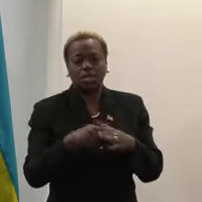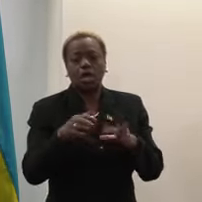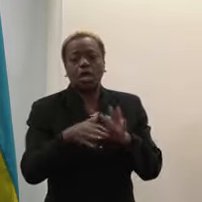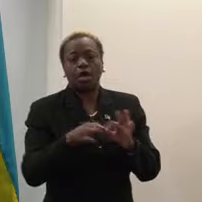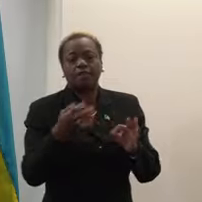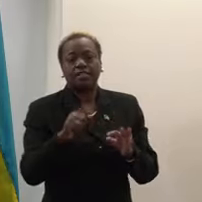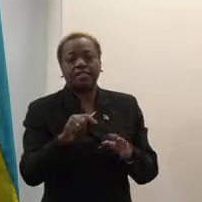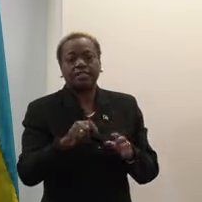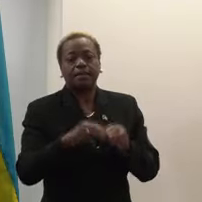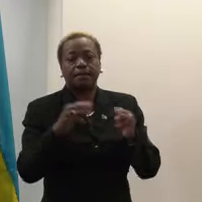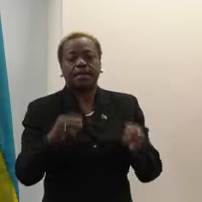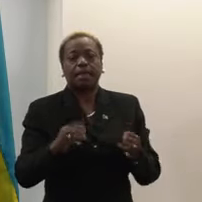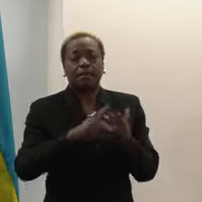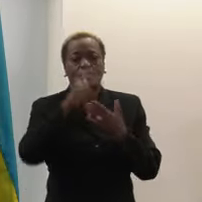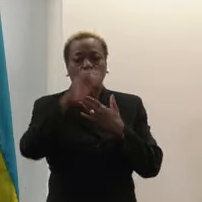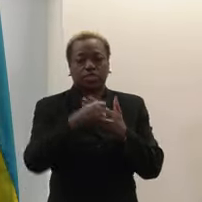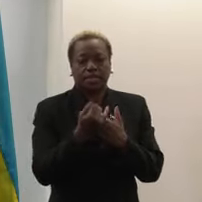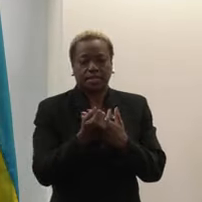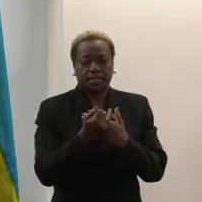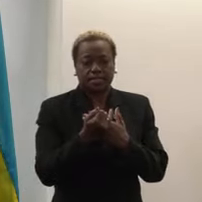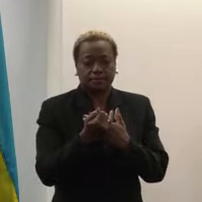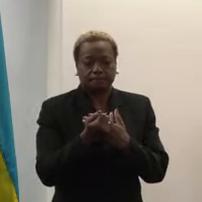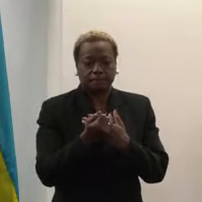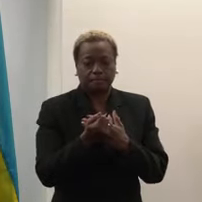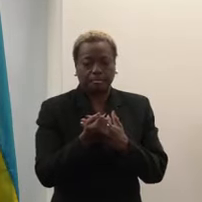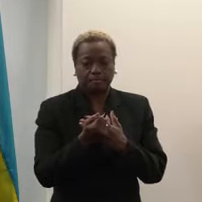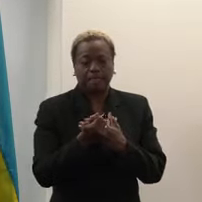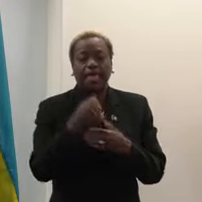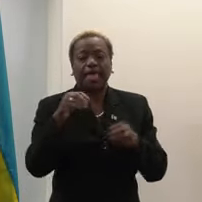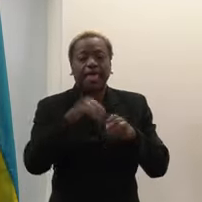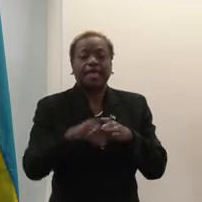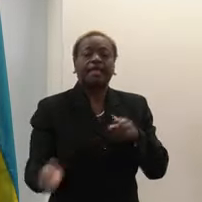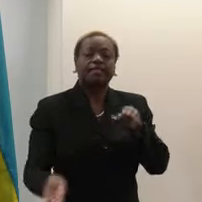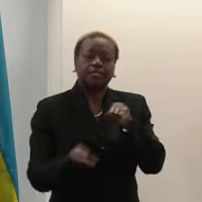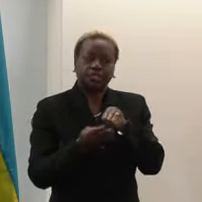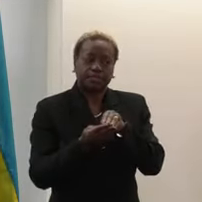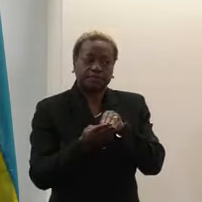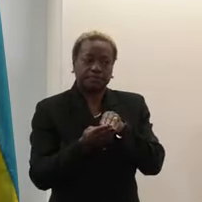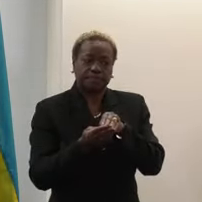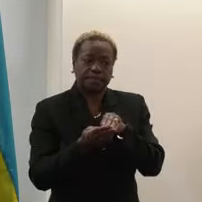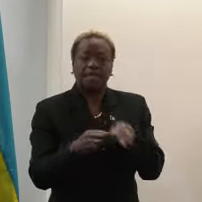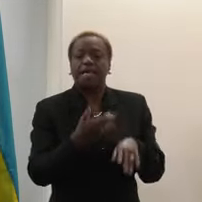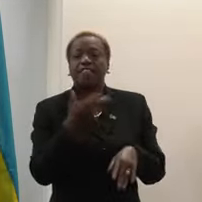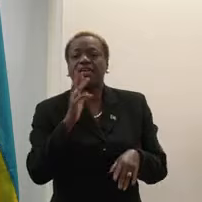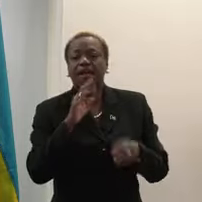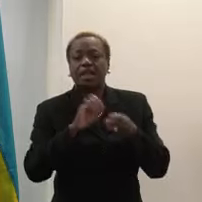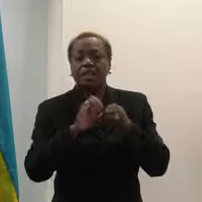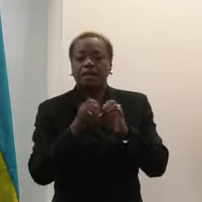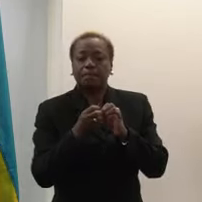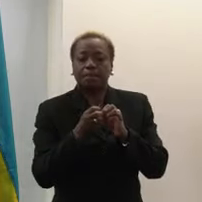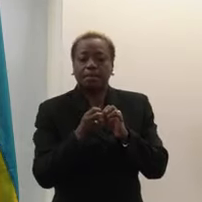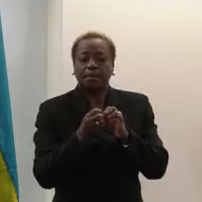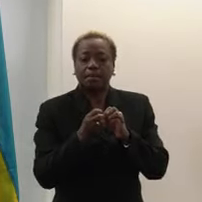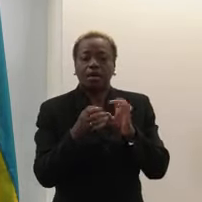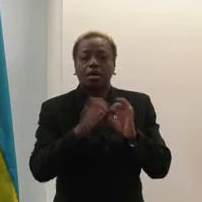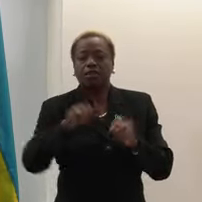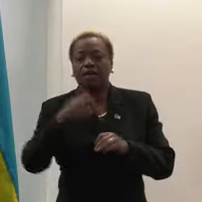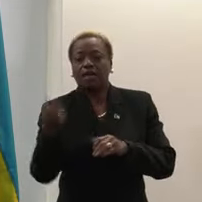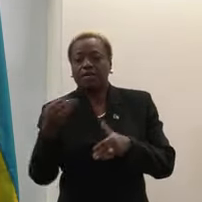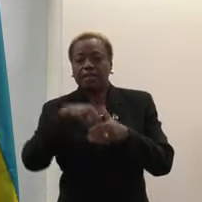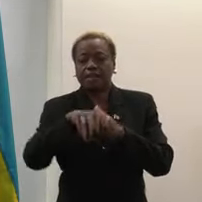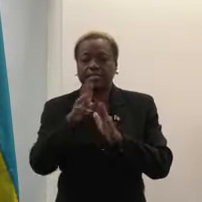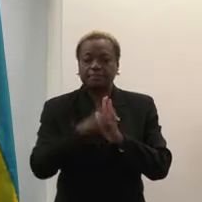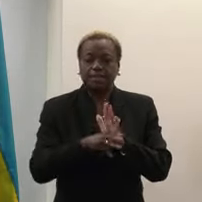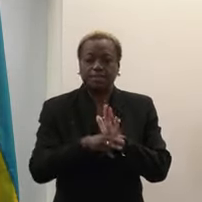major projects. In addition, there are a number of other